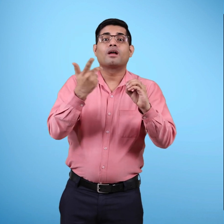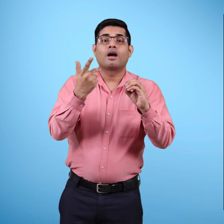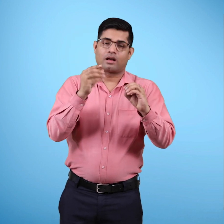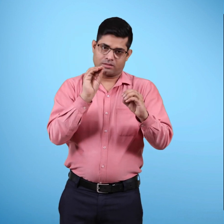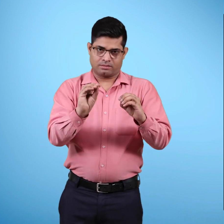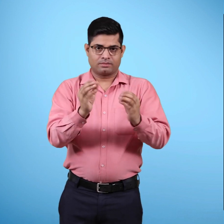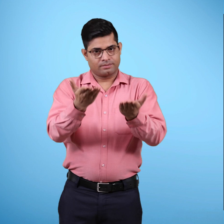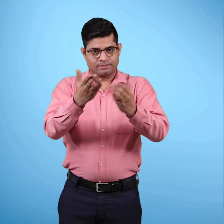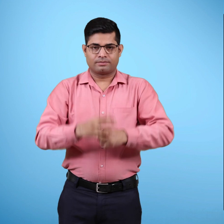of blank.